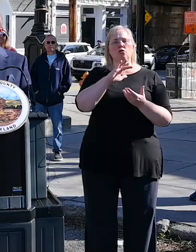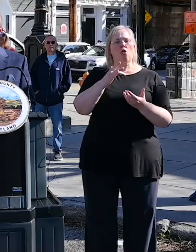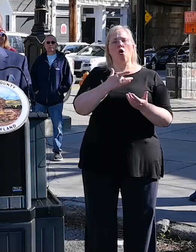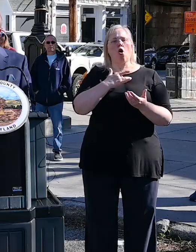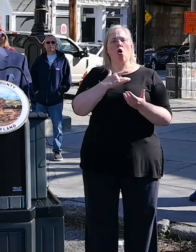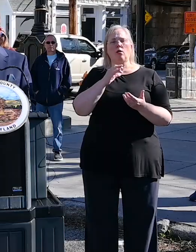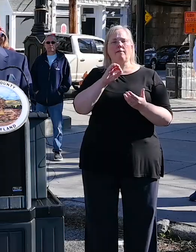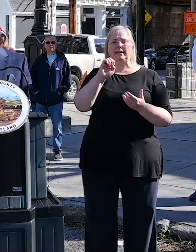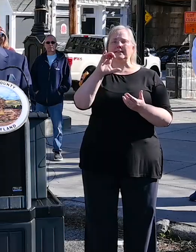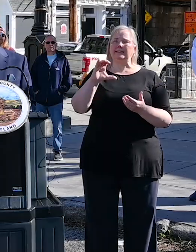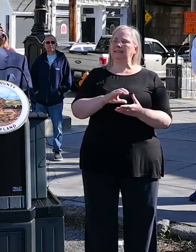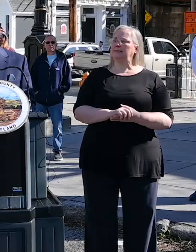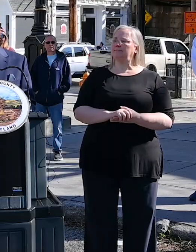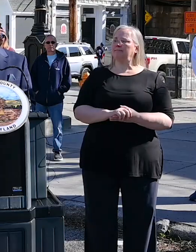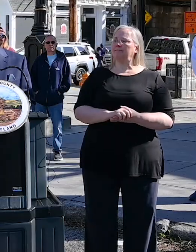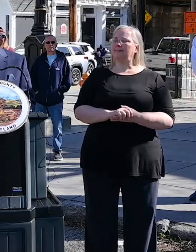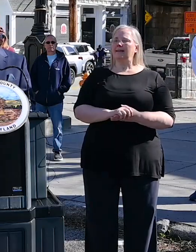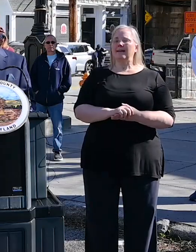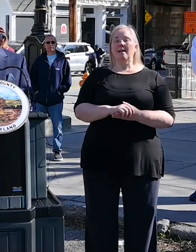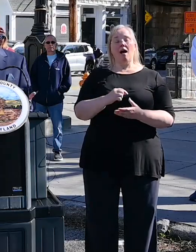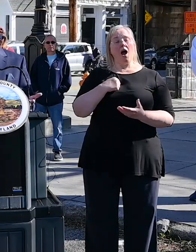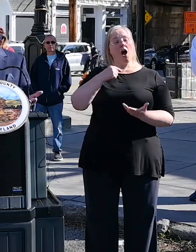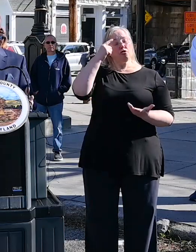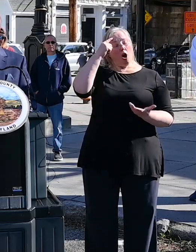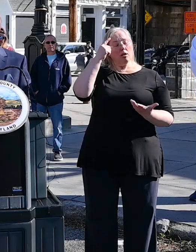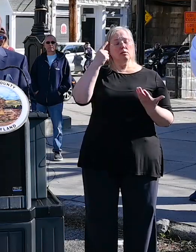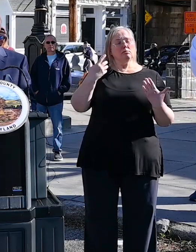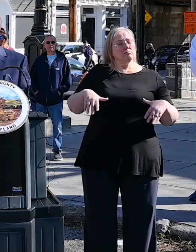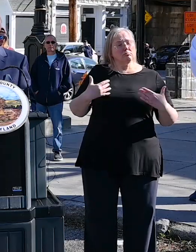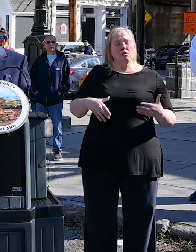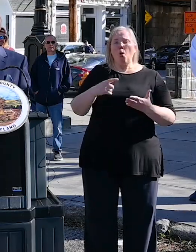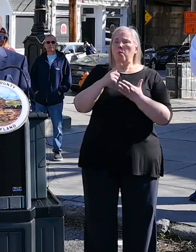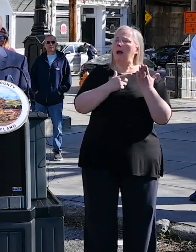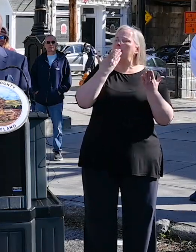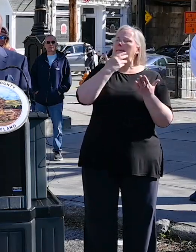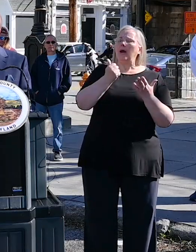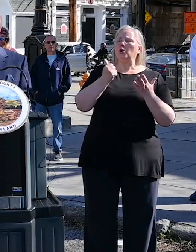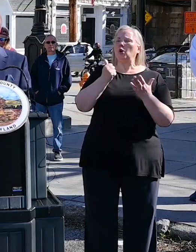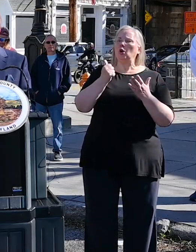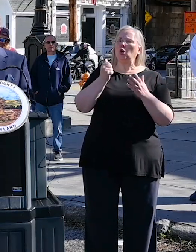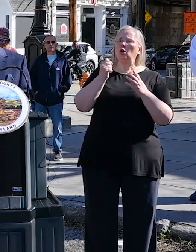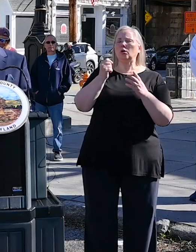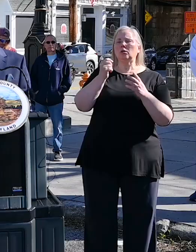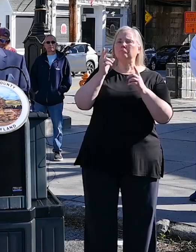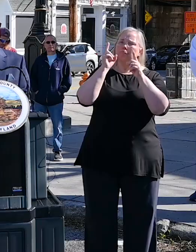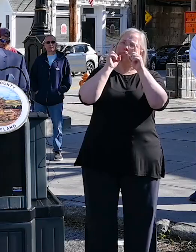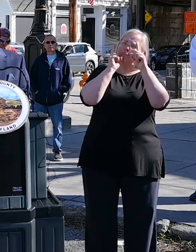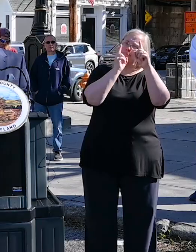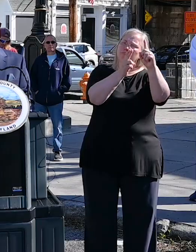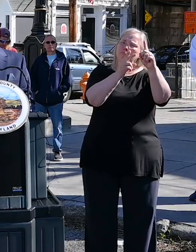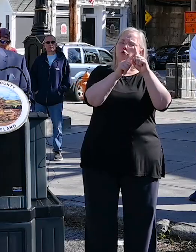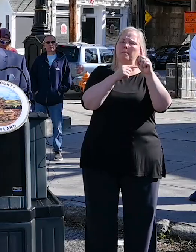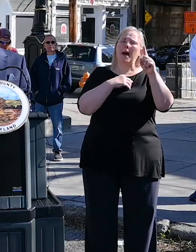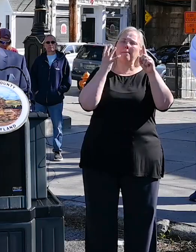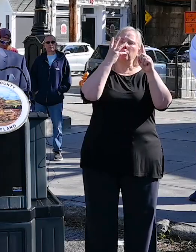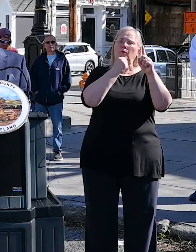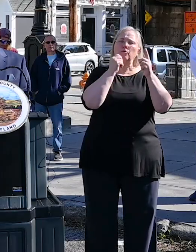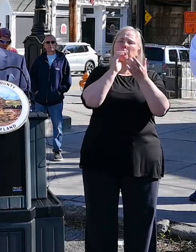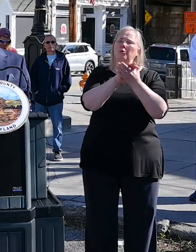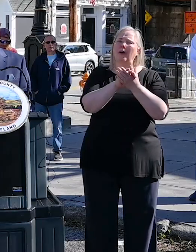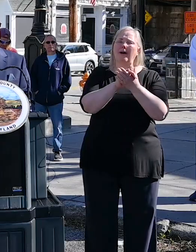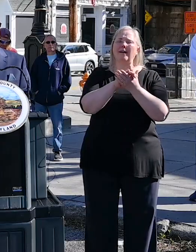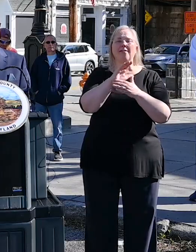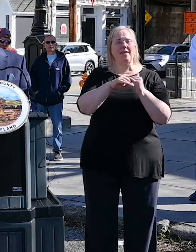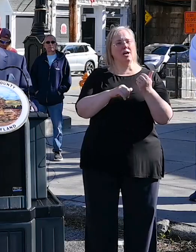City. And I thought, what better tribute to my beautiful bride than